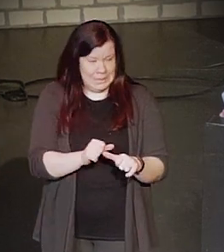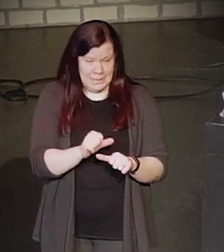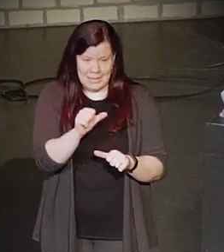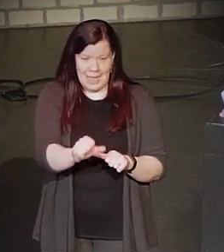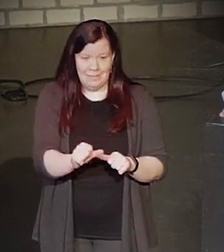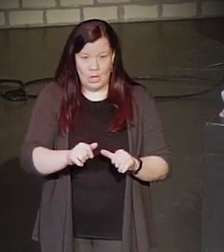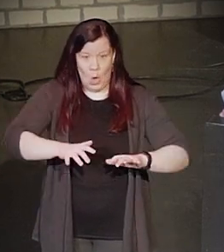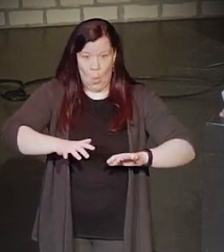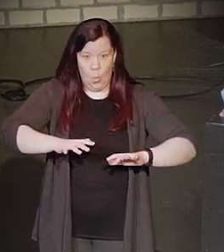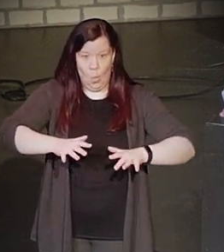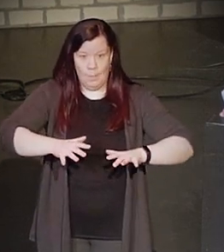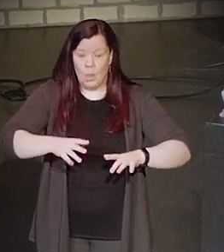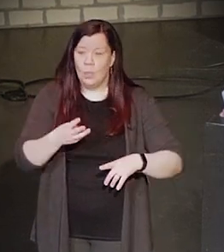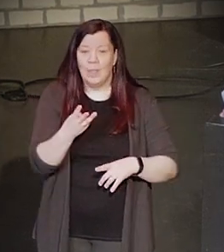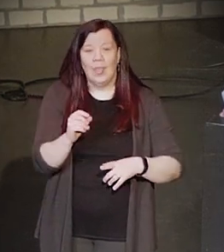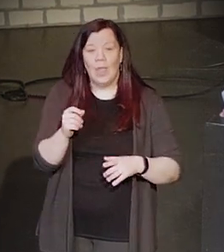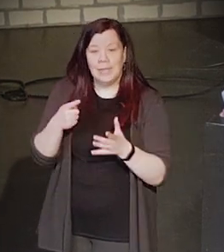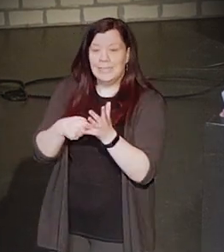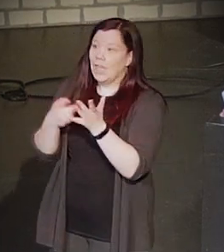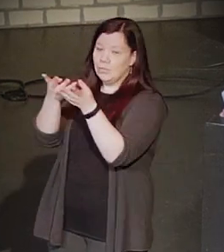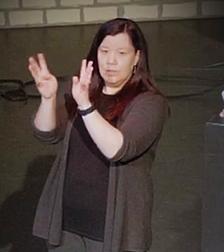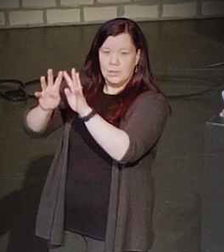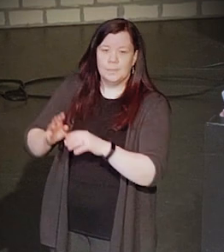its wobble with the 30 tyrants.